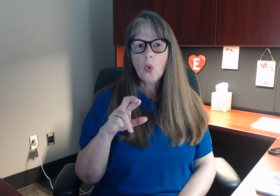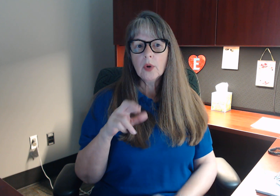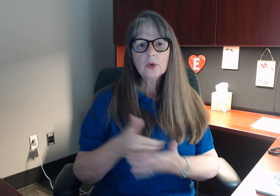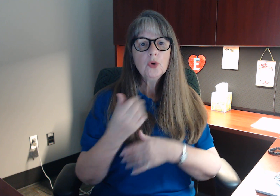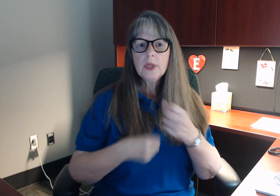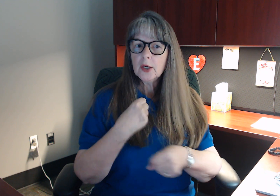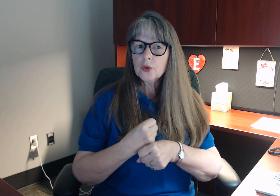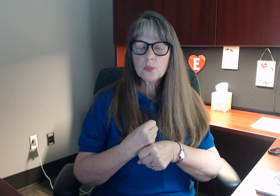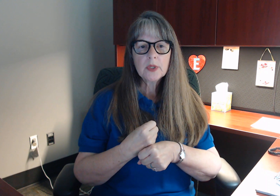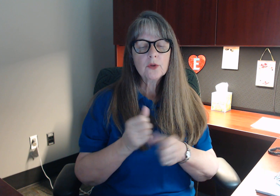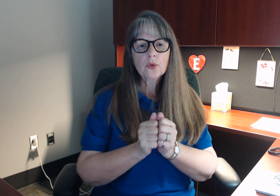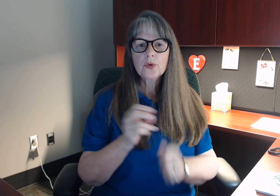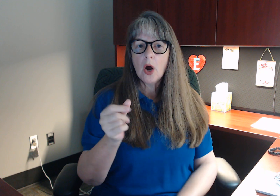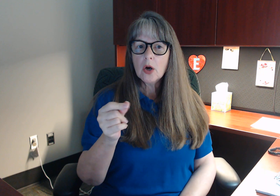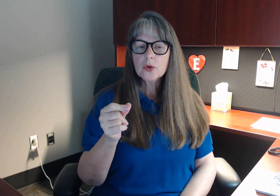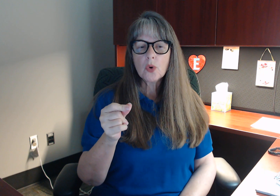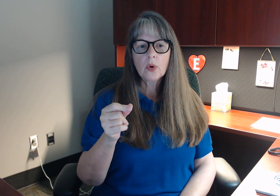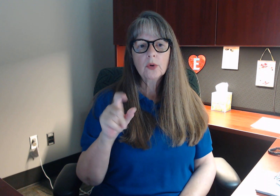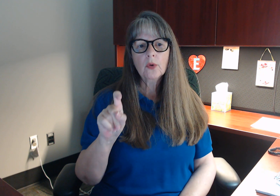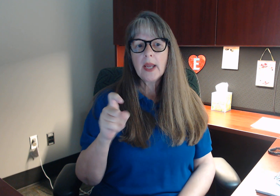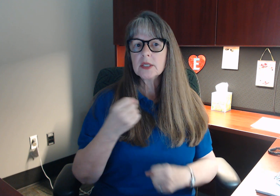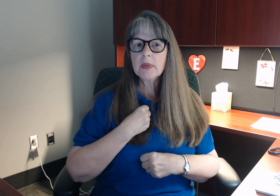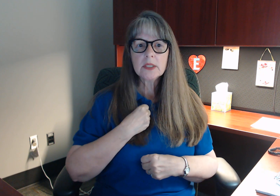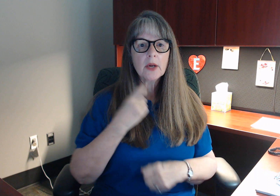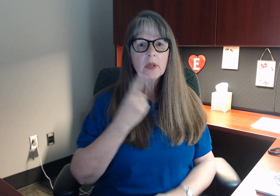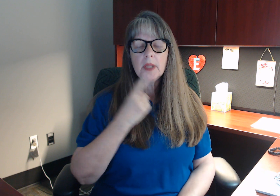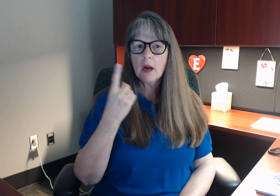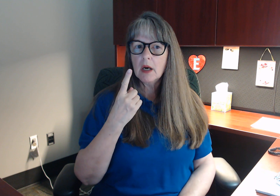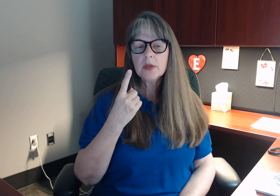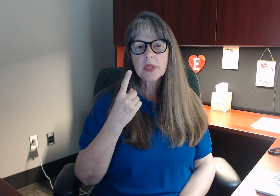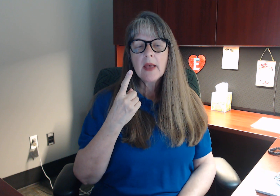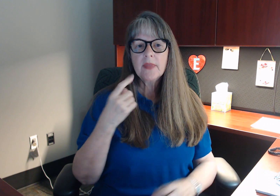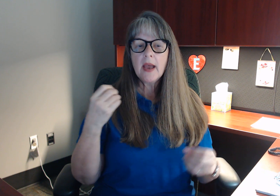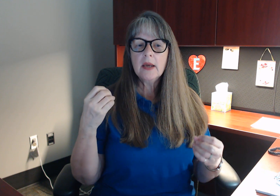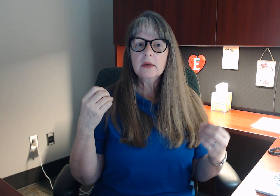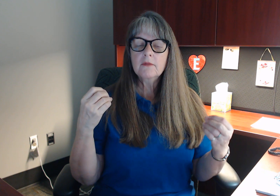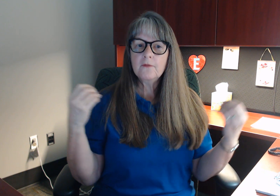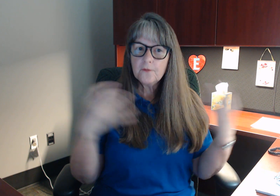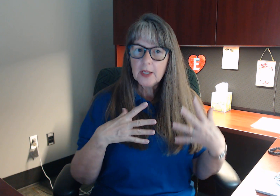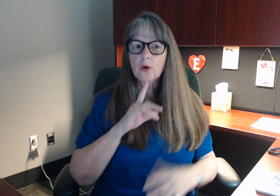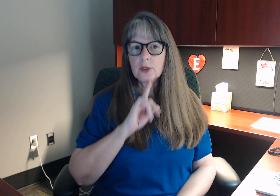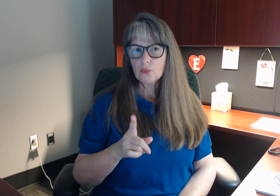or New Year's with your dogs or your ex-military, because that fear is